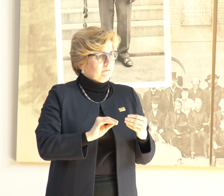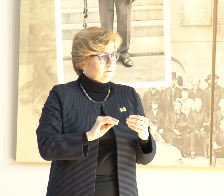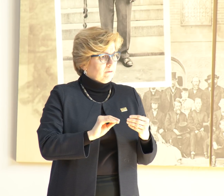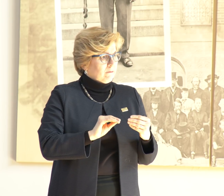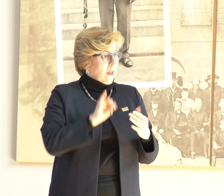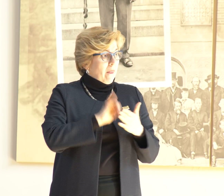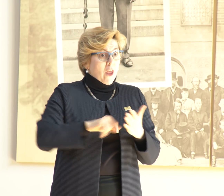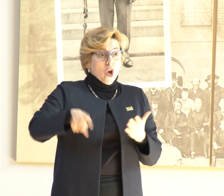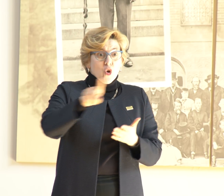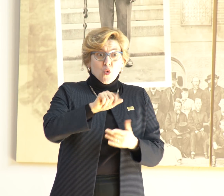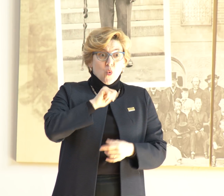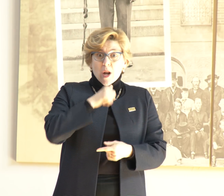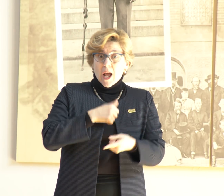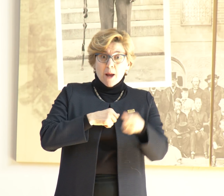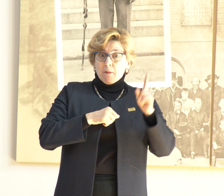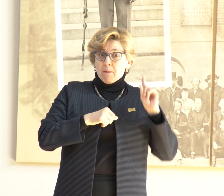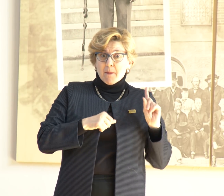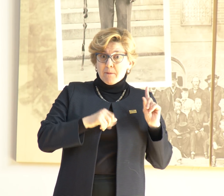and wanting to share their stories with me.